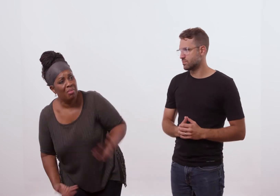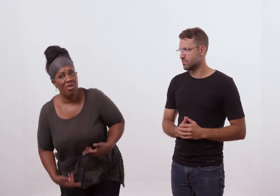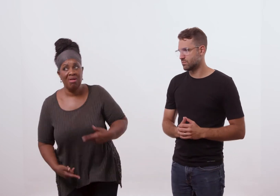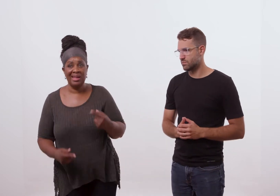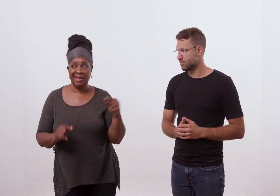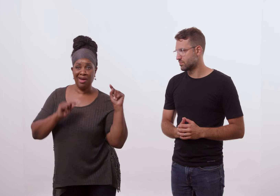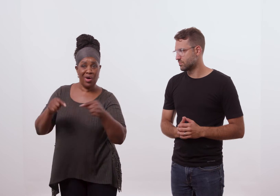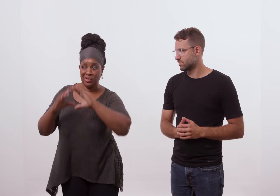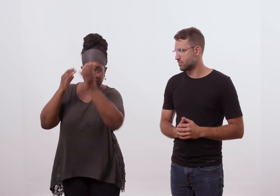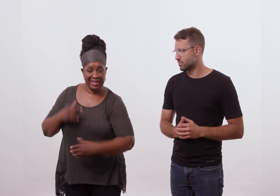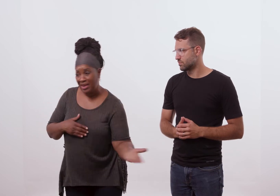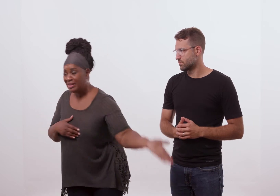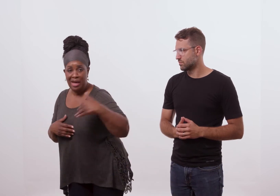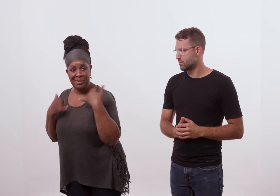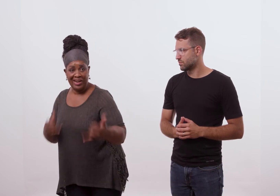cave.